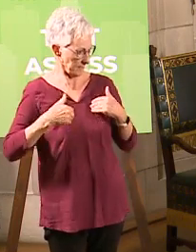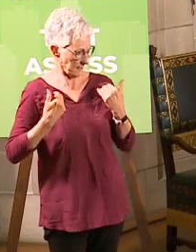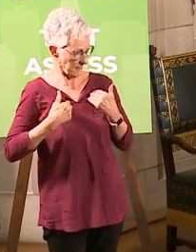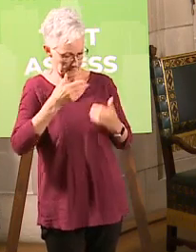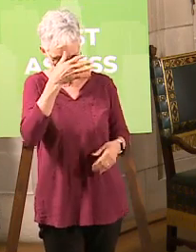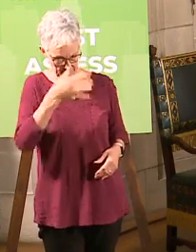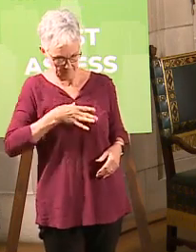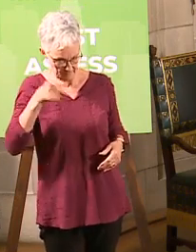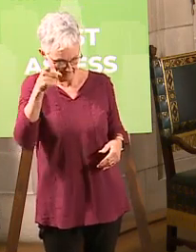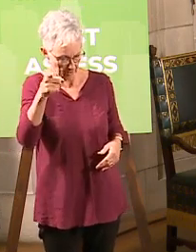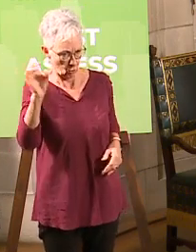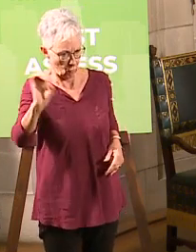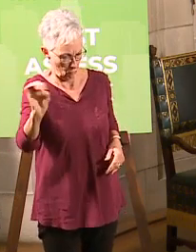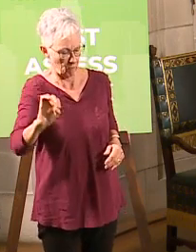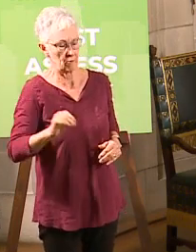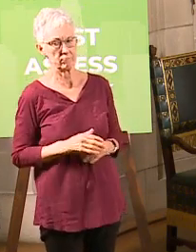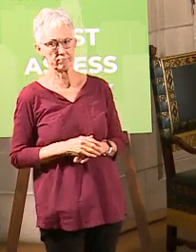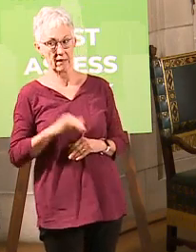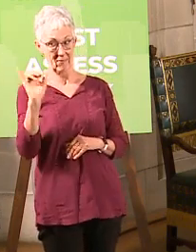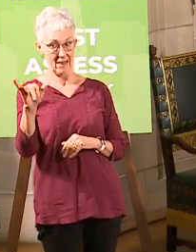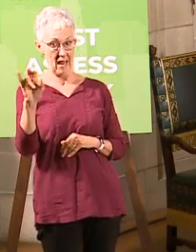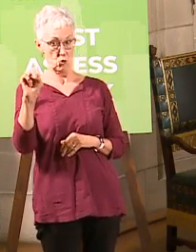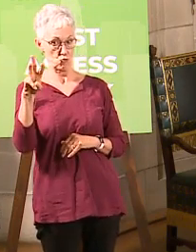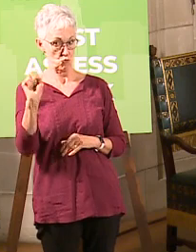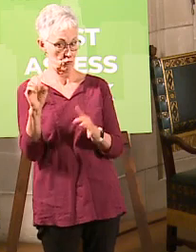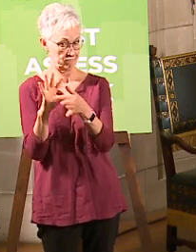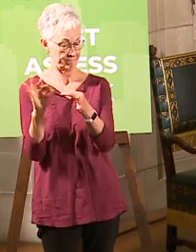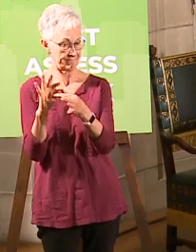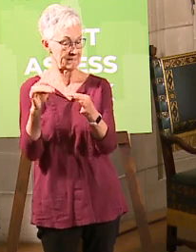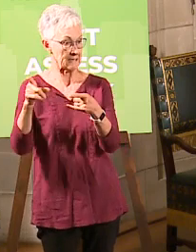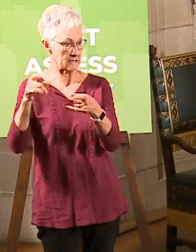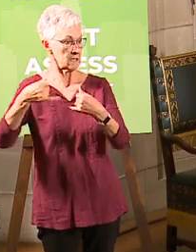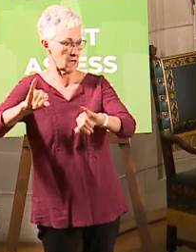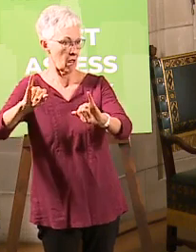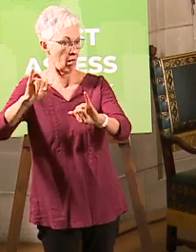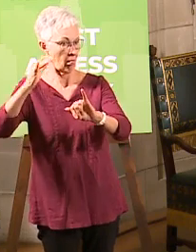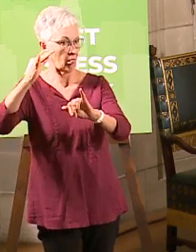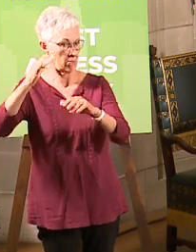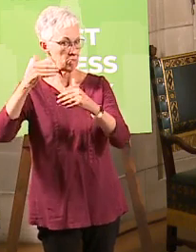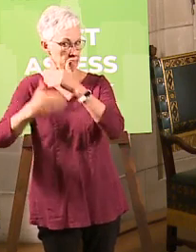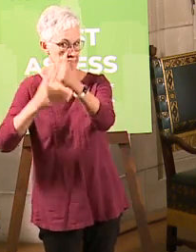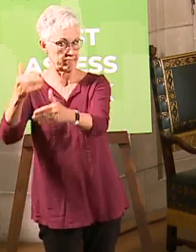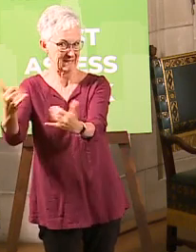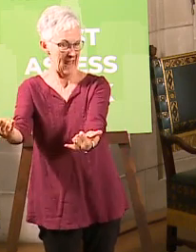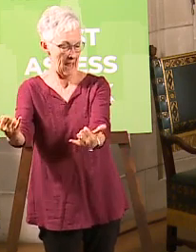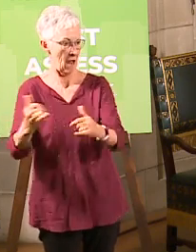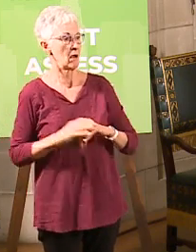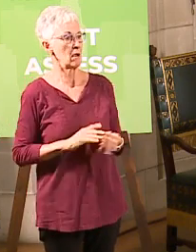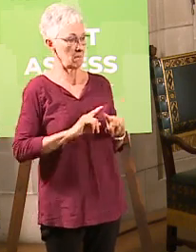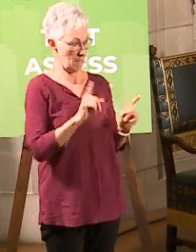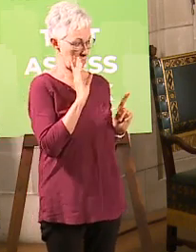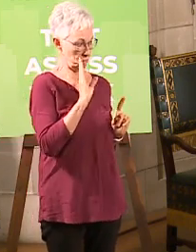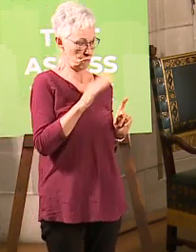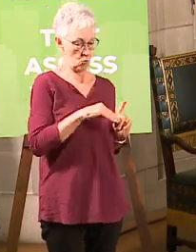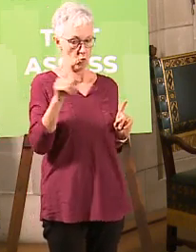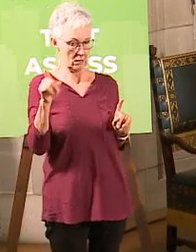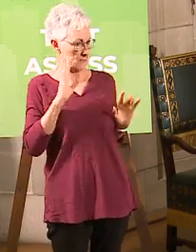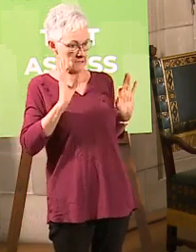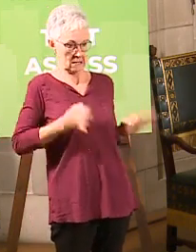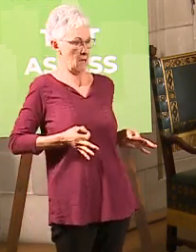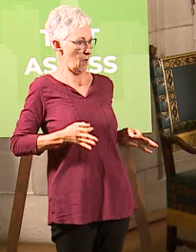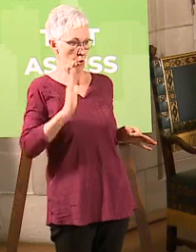I also know that as we speak, County Attorney for Douglas County, Don Klein, is talking about